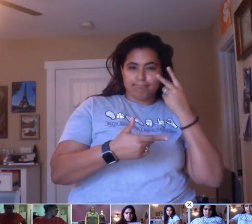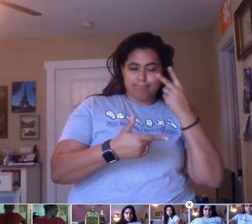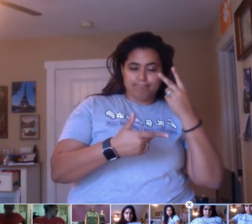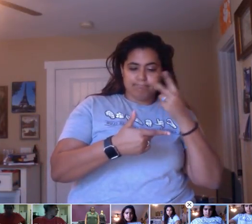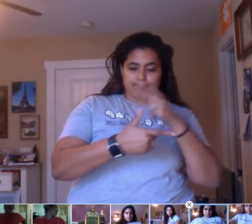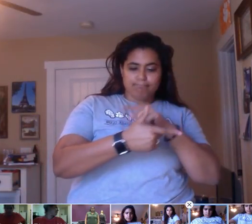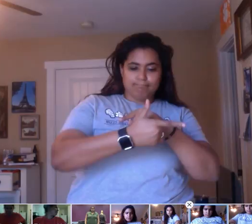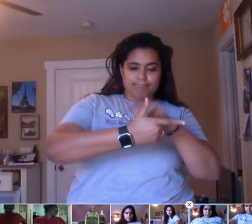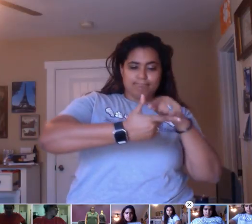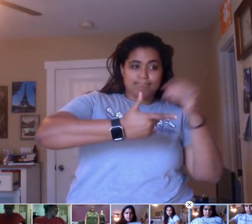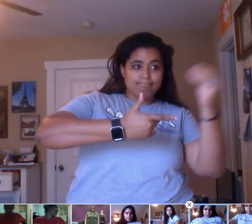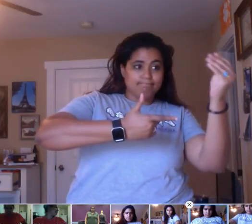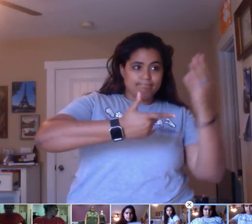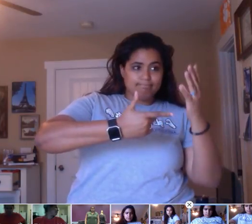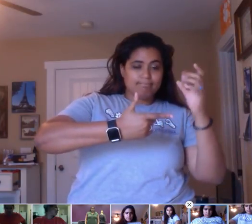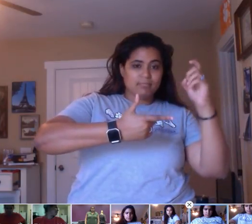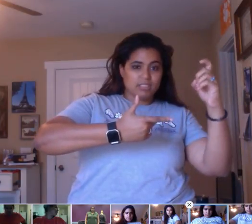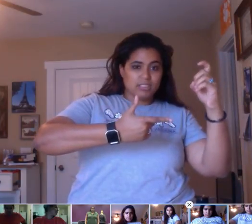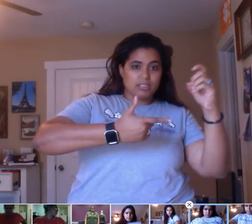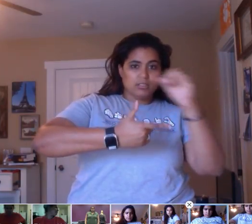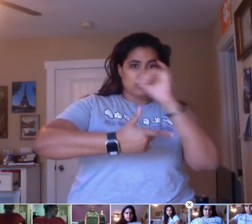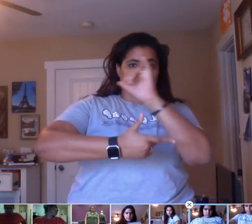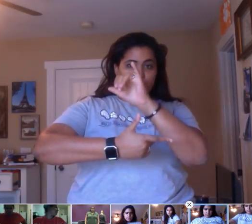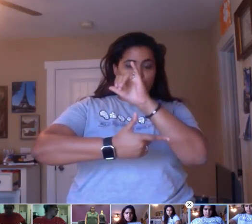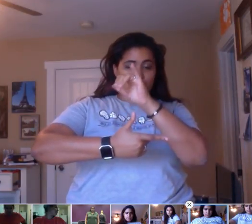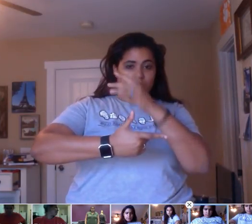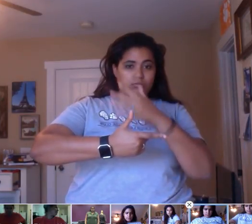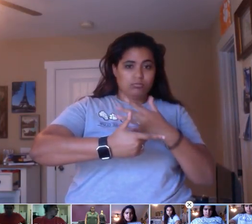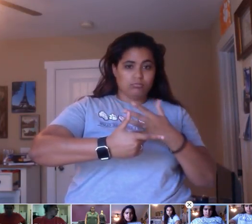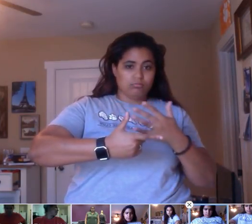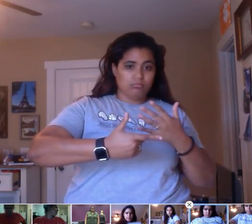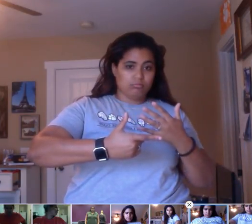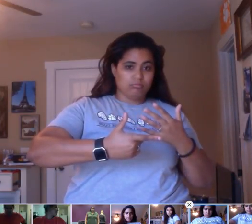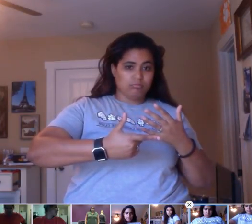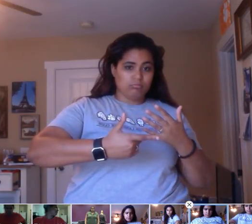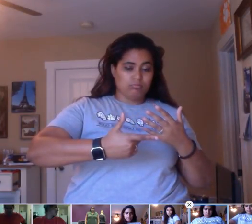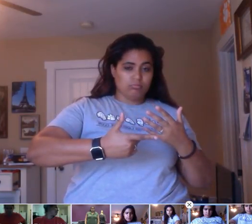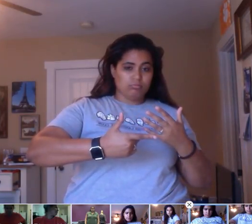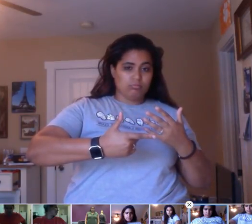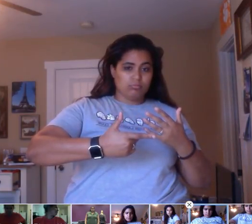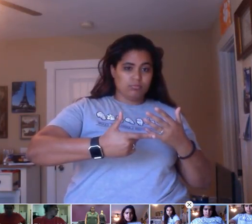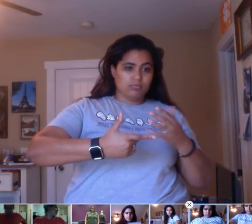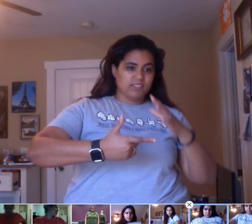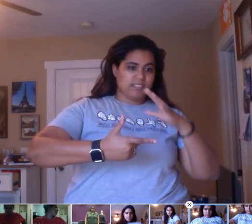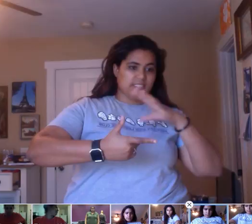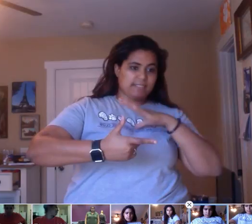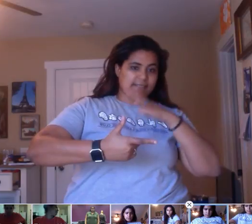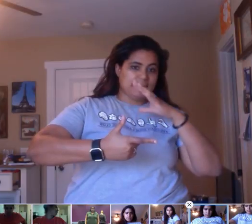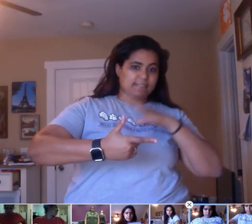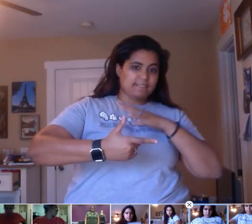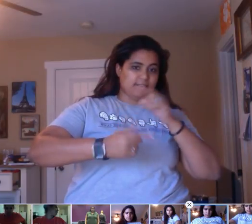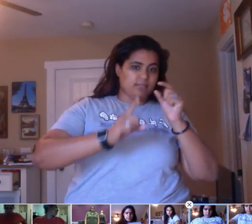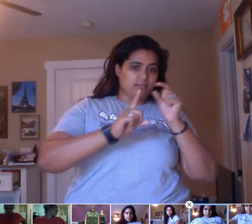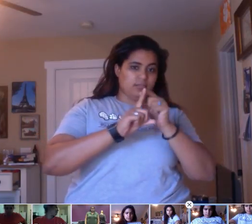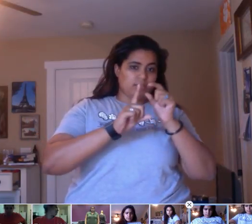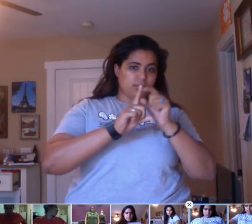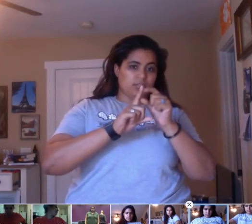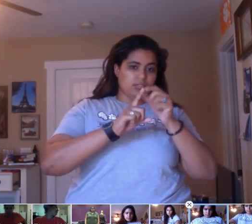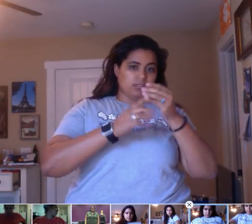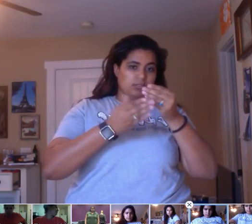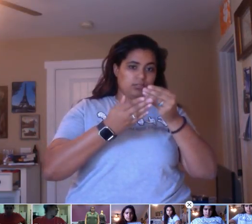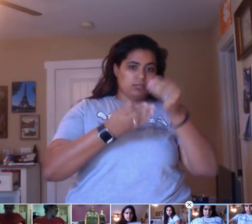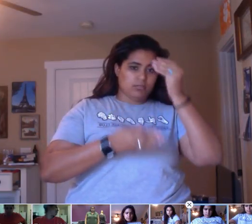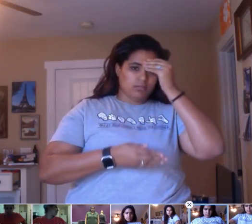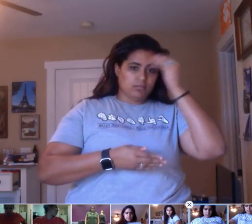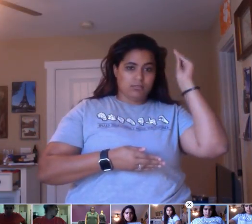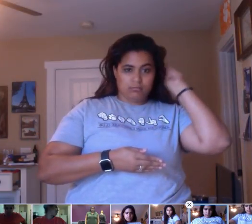show the degrees. But either way, so you see X and Y are on the lines.